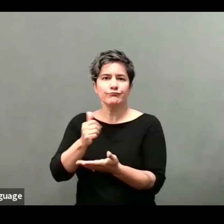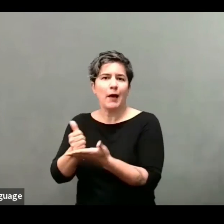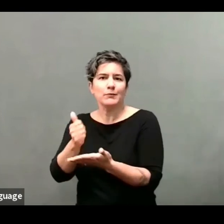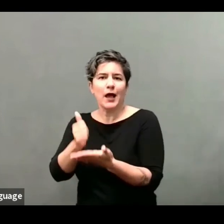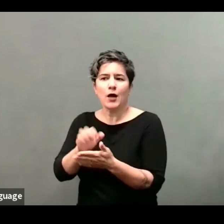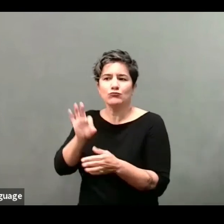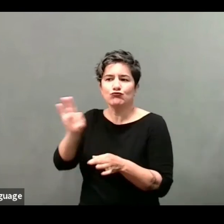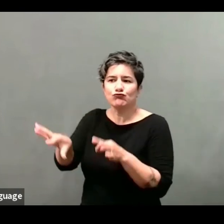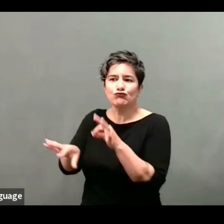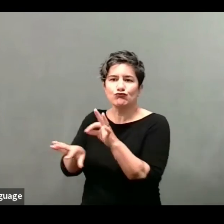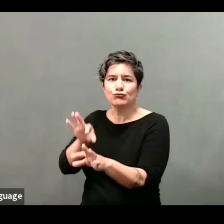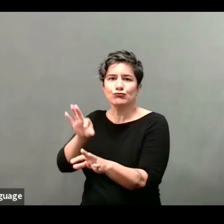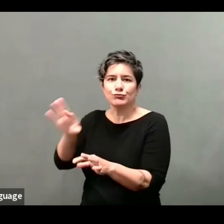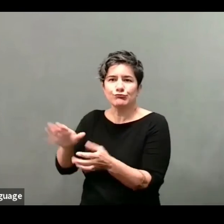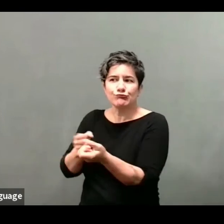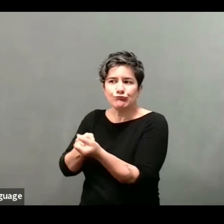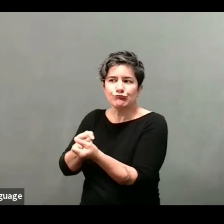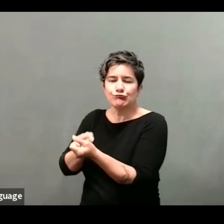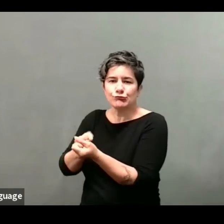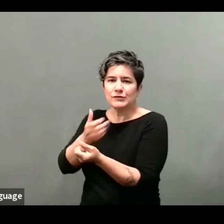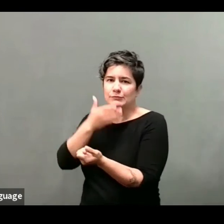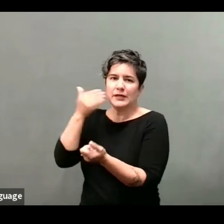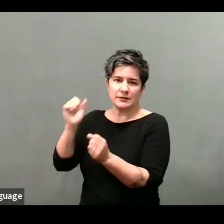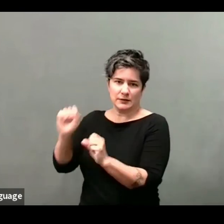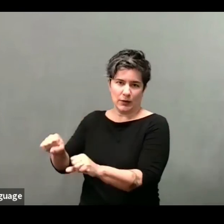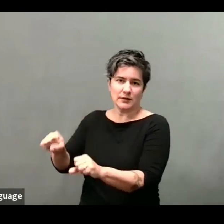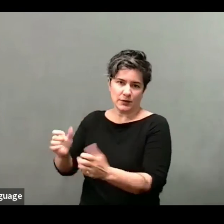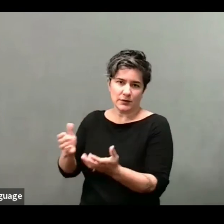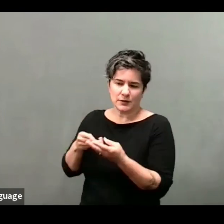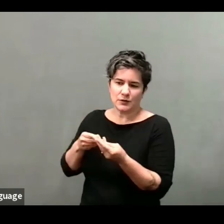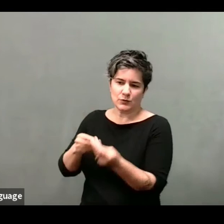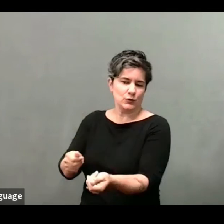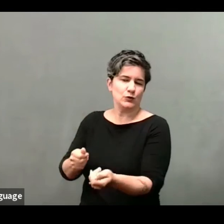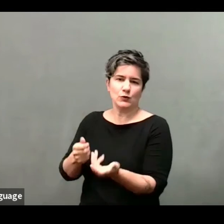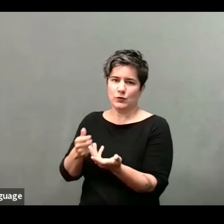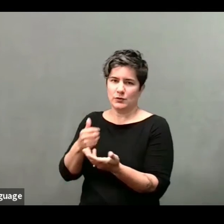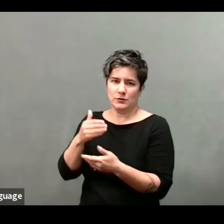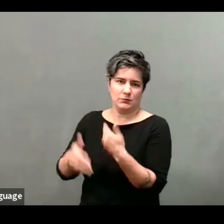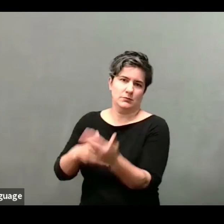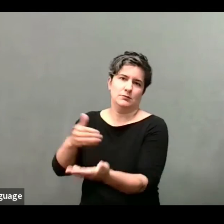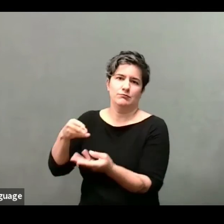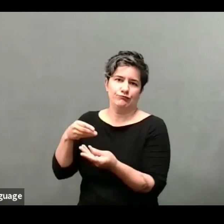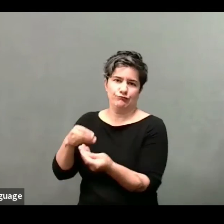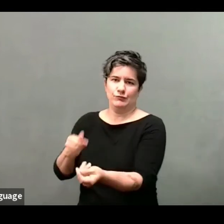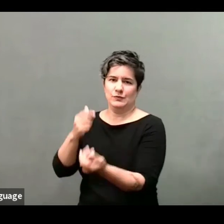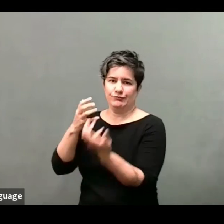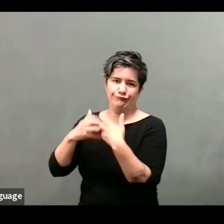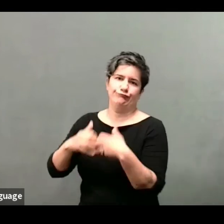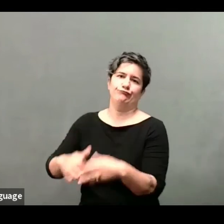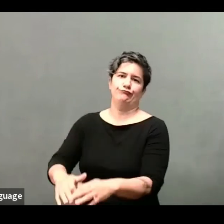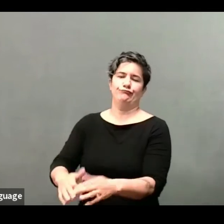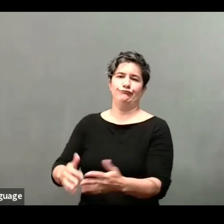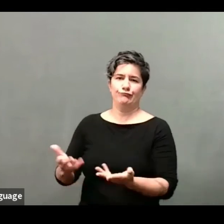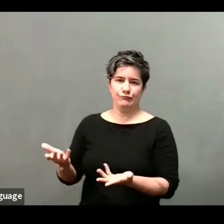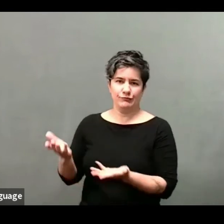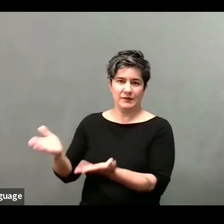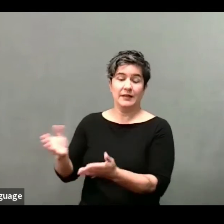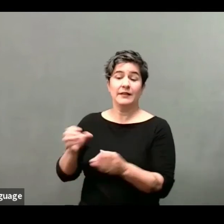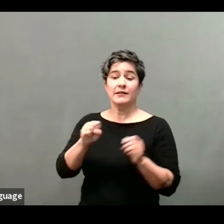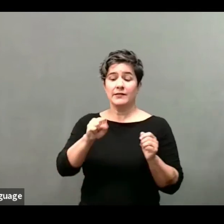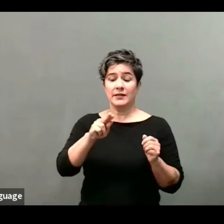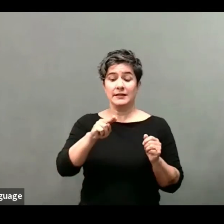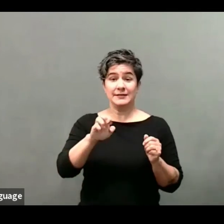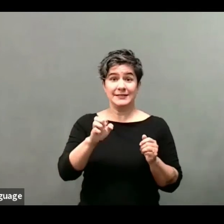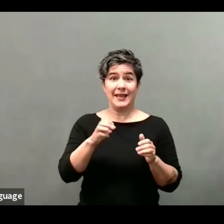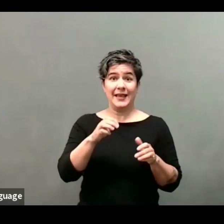of myself as just, I'm just trying to make this as smooth and soft of a process as I can, knowing that it feels quite hard.